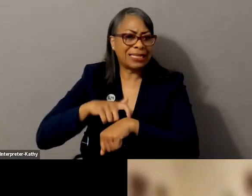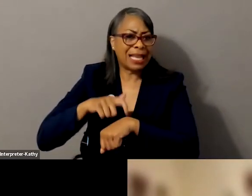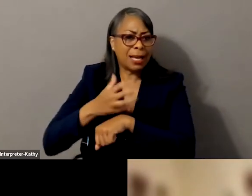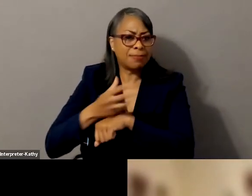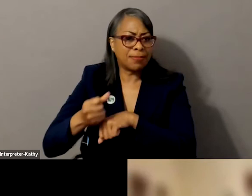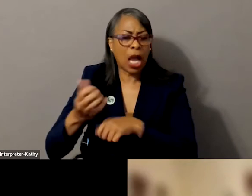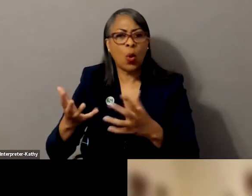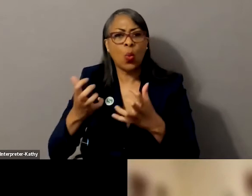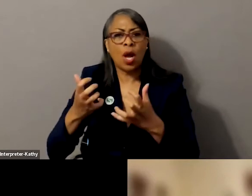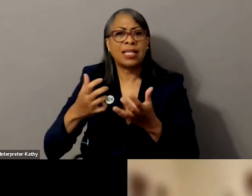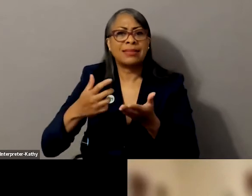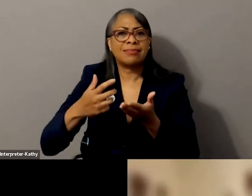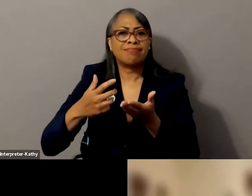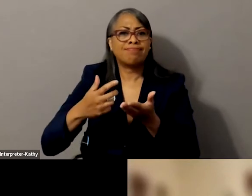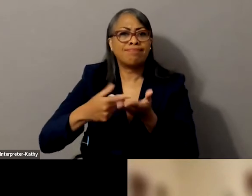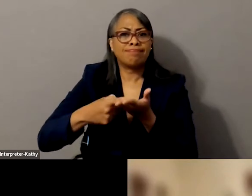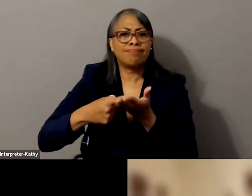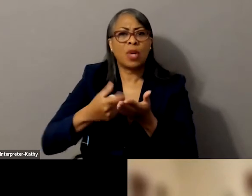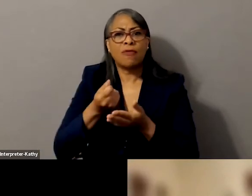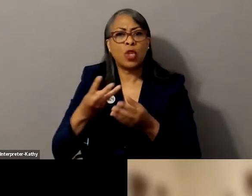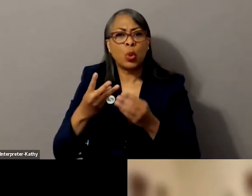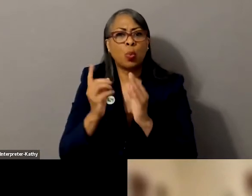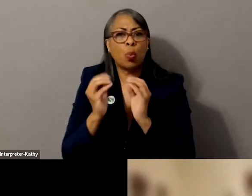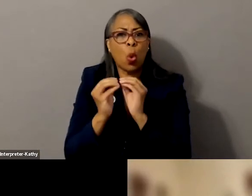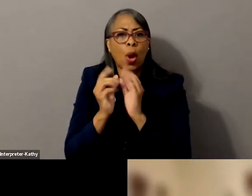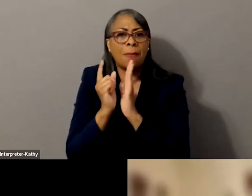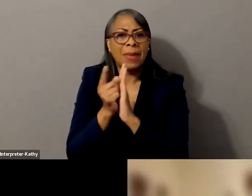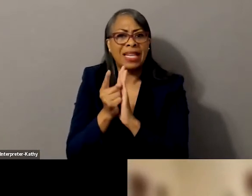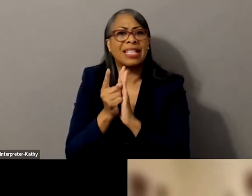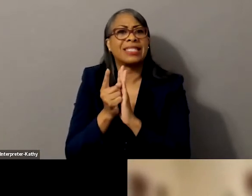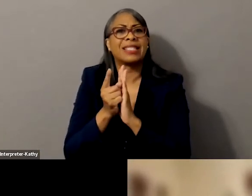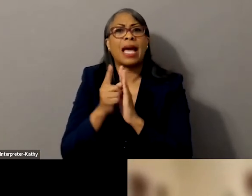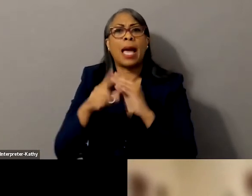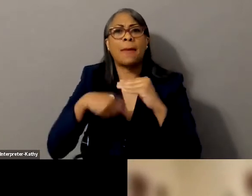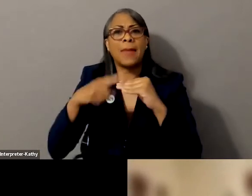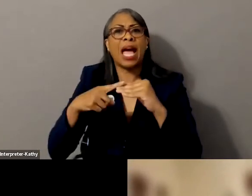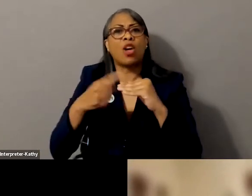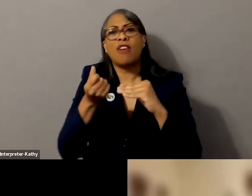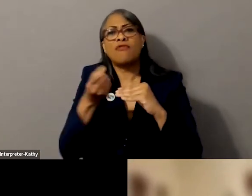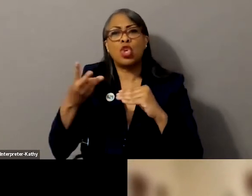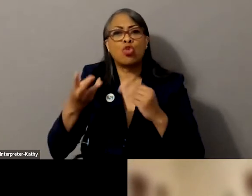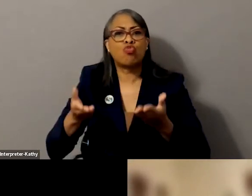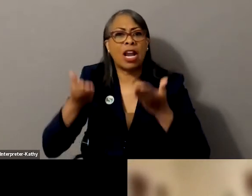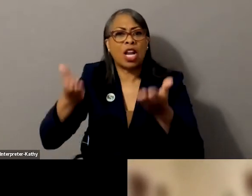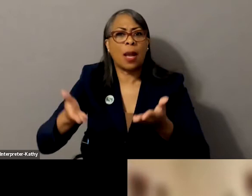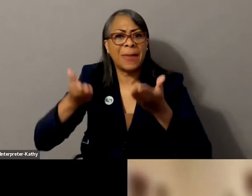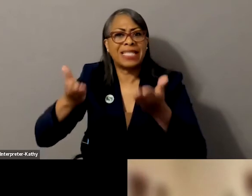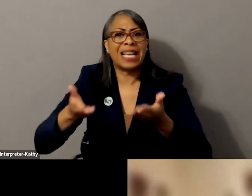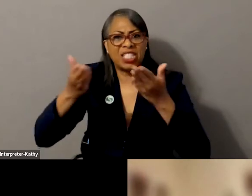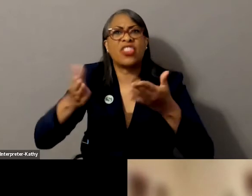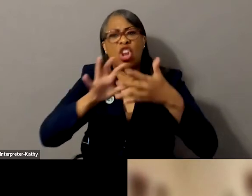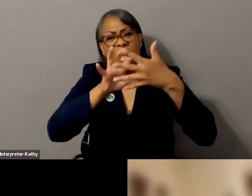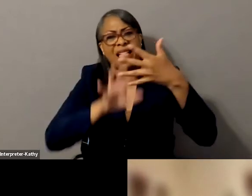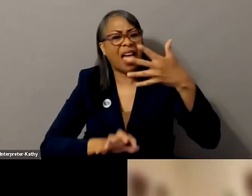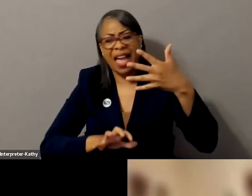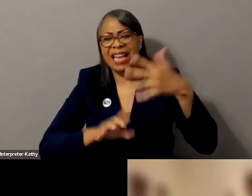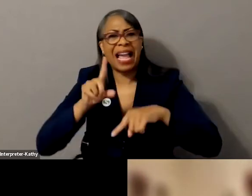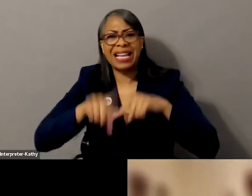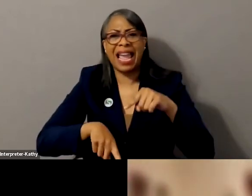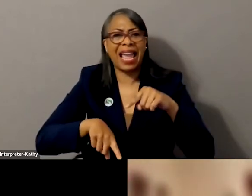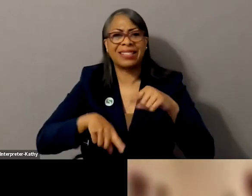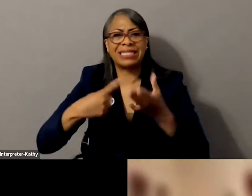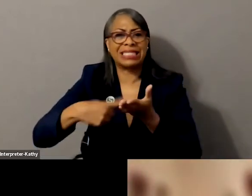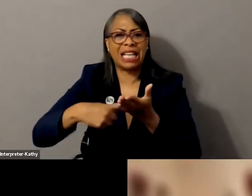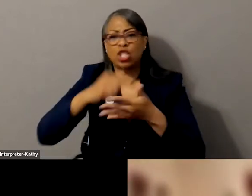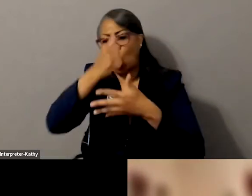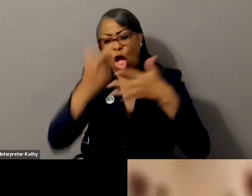more minutes and speak about some of the recommendations. There are a lot, so I can't talk about all of them, but there are